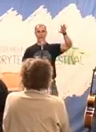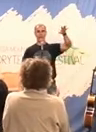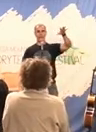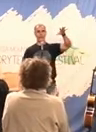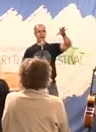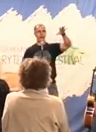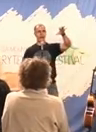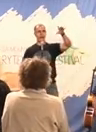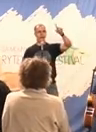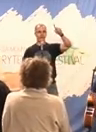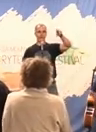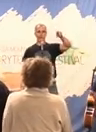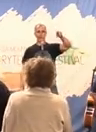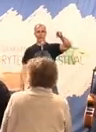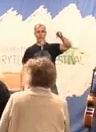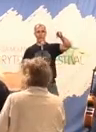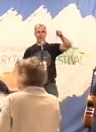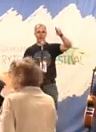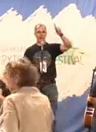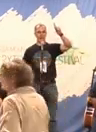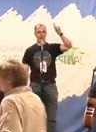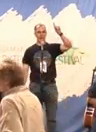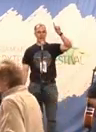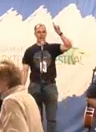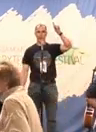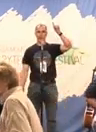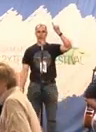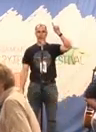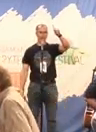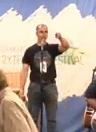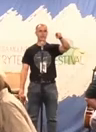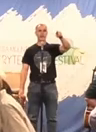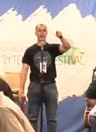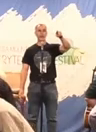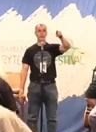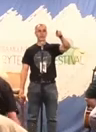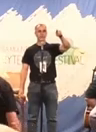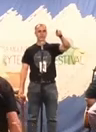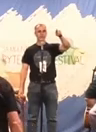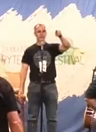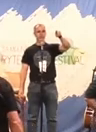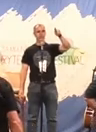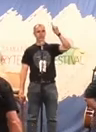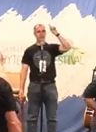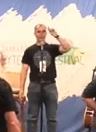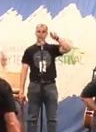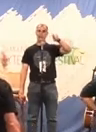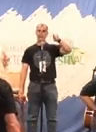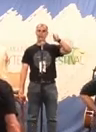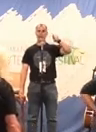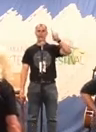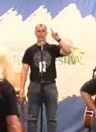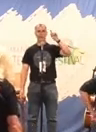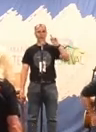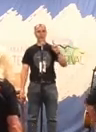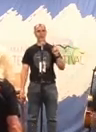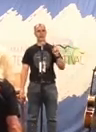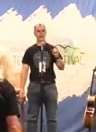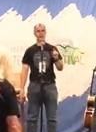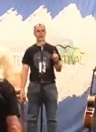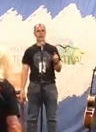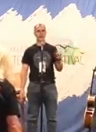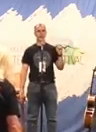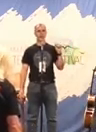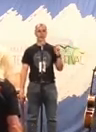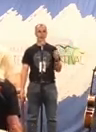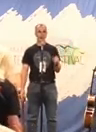The marketplace will remain open for just a few more minutes. Nestor has said he does not want to take any of his stuff home, so go visit that. But before we